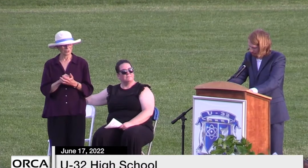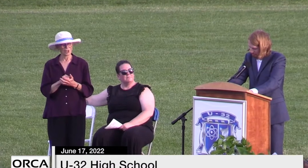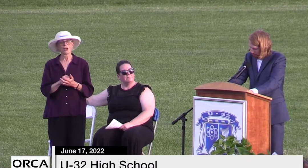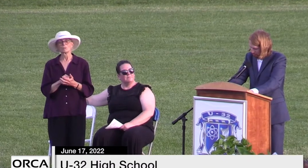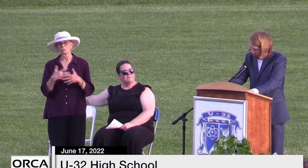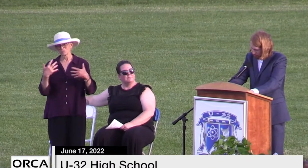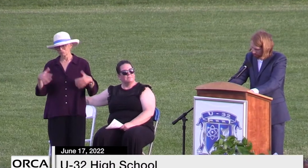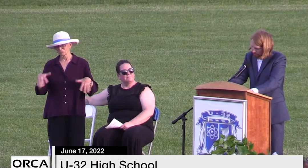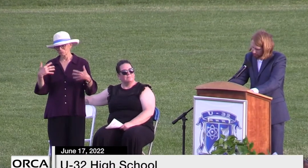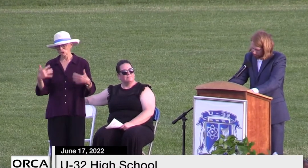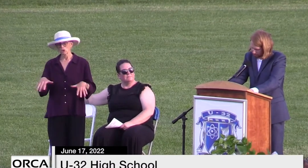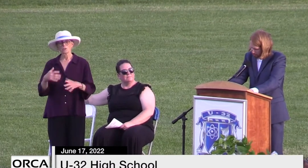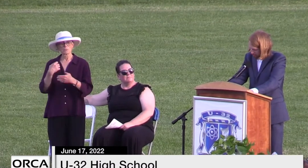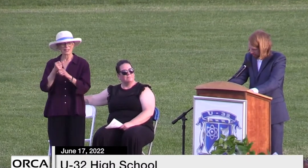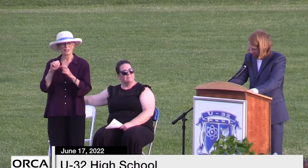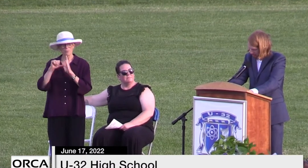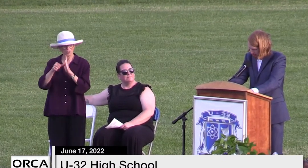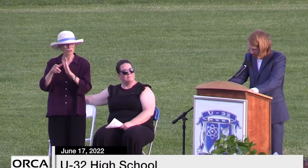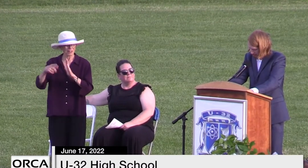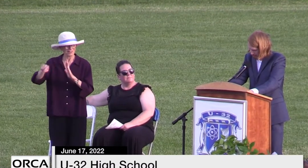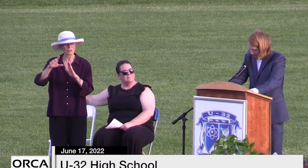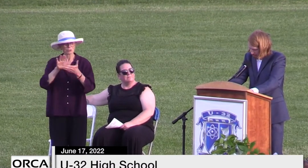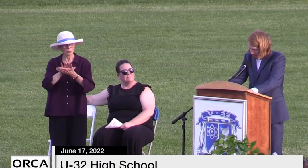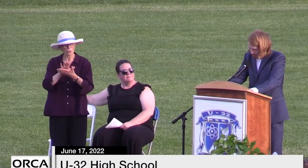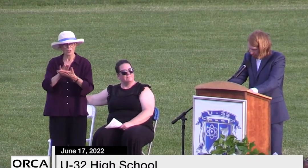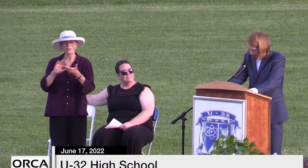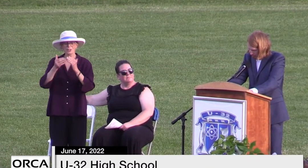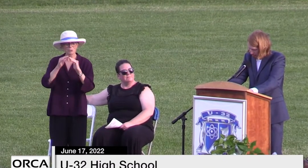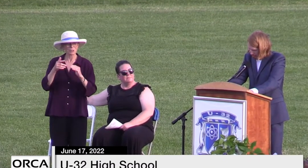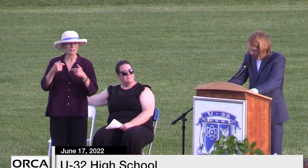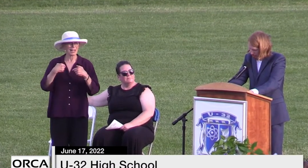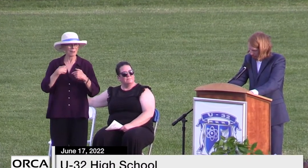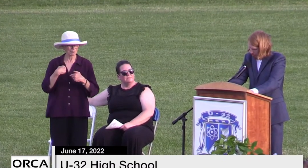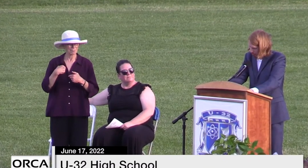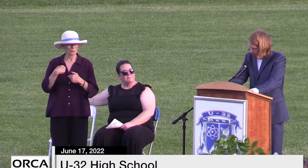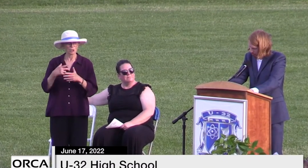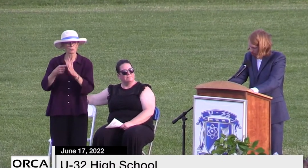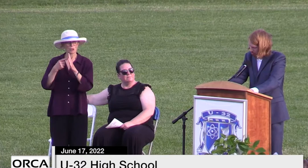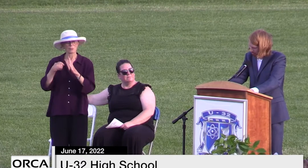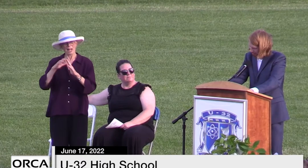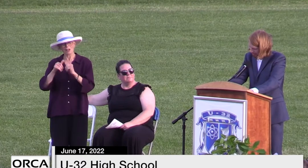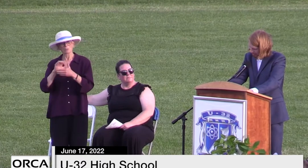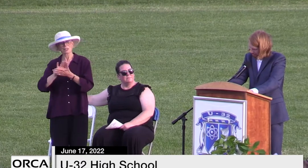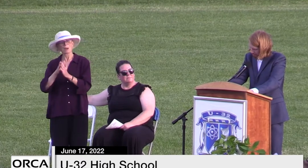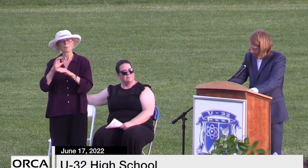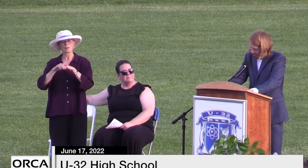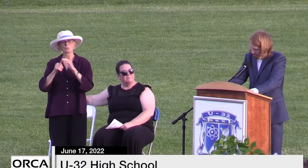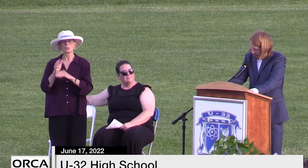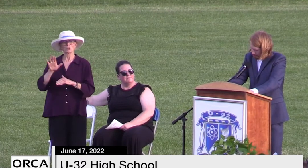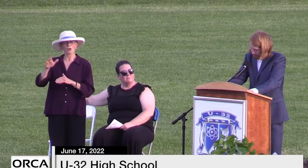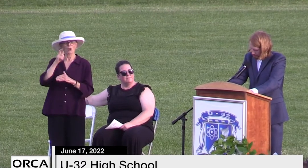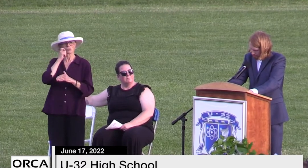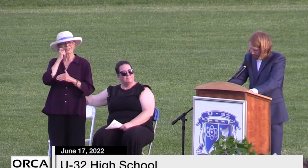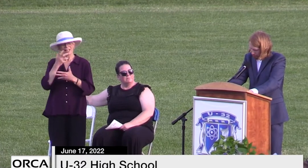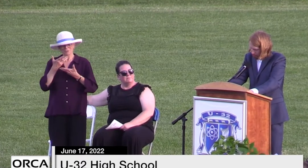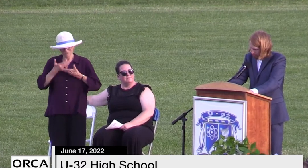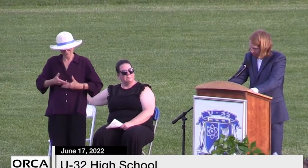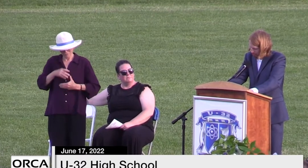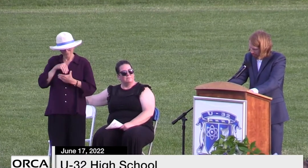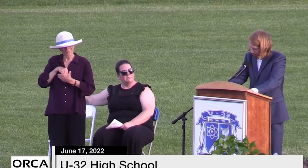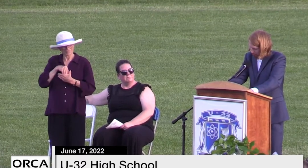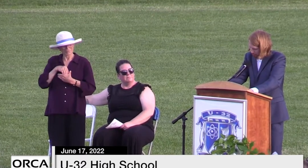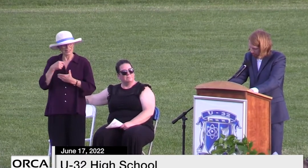you have left quite an impression on the school, this community, and me. You have shown how to become comfortable in your own skin. You have had